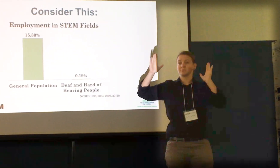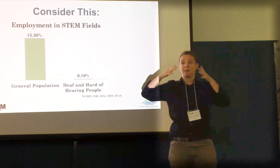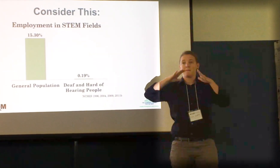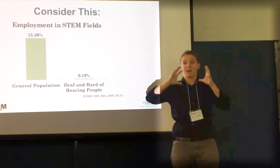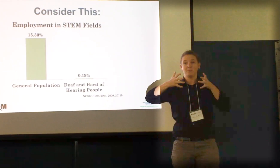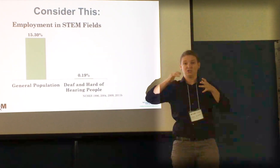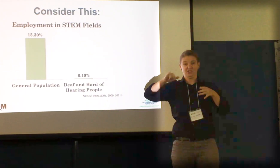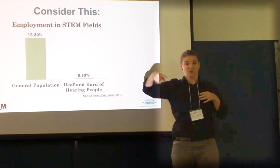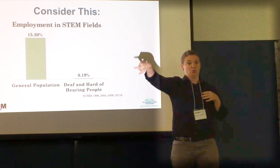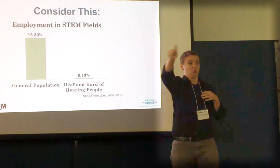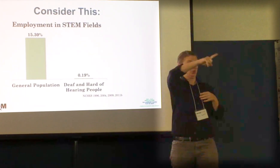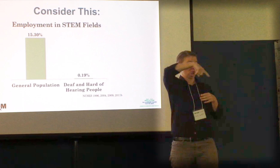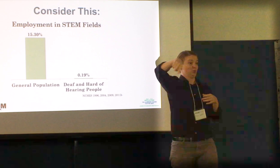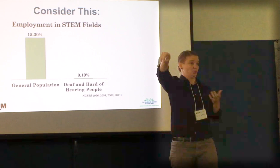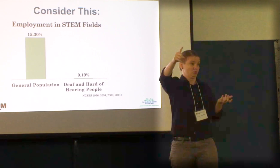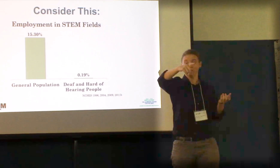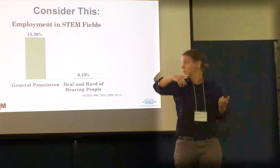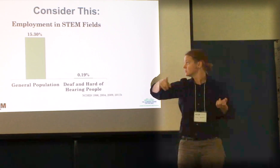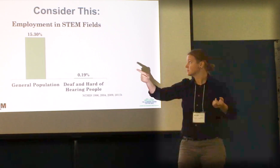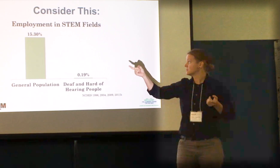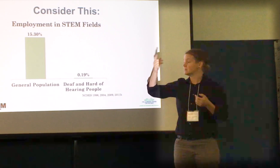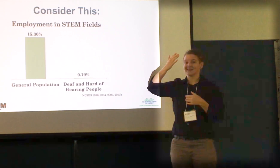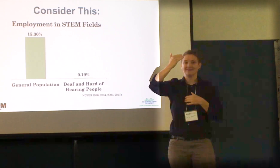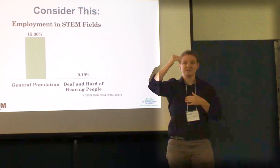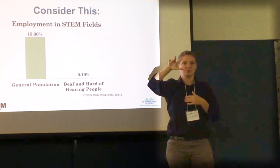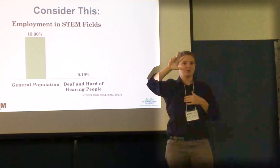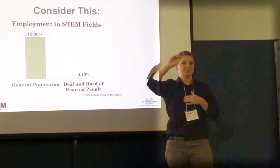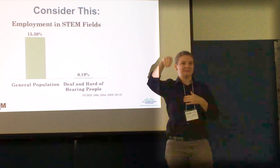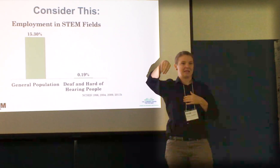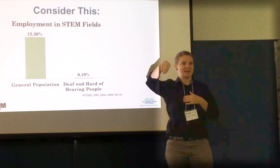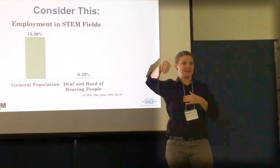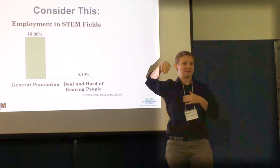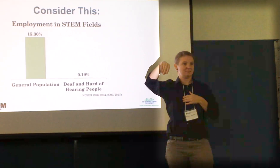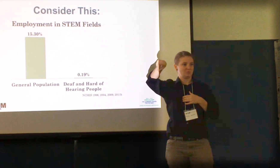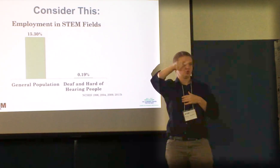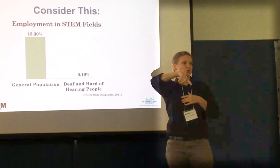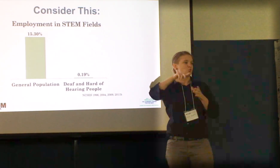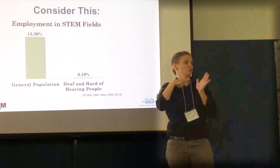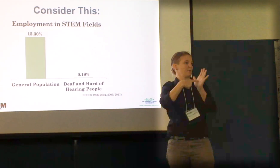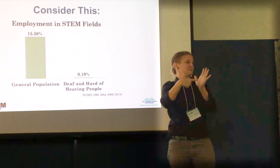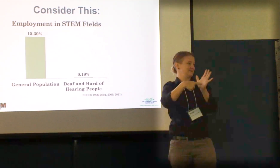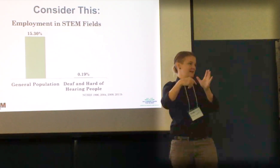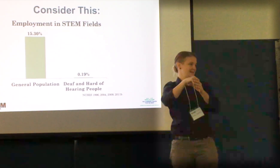the STEM fields. And they took a look at the general population that essentially represents you all.